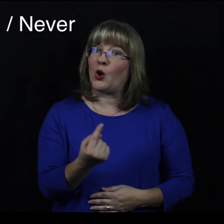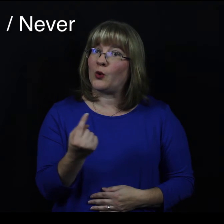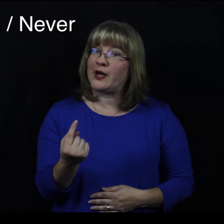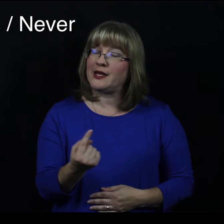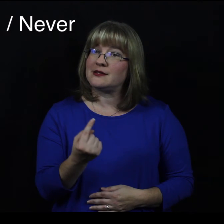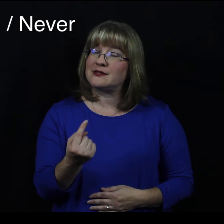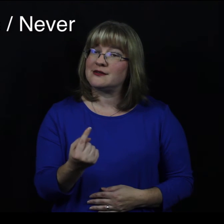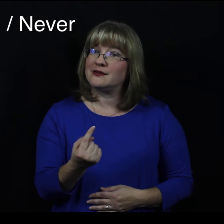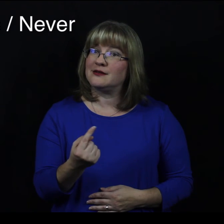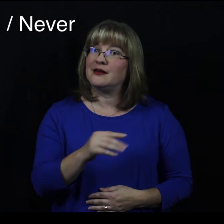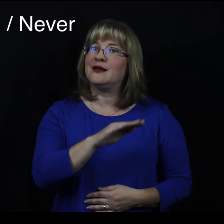Always.